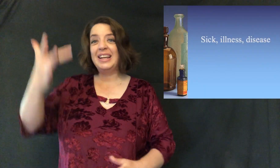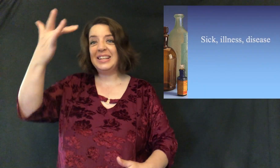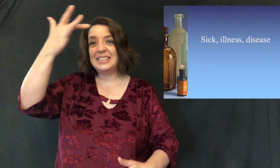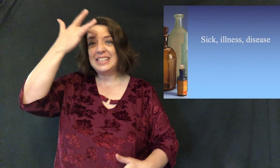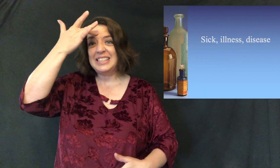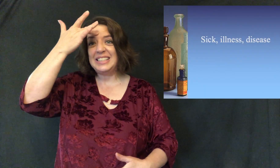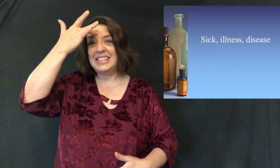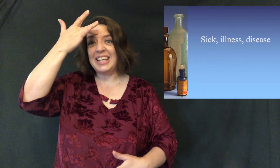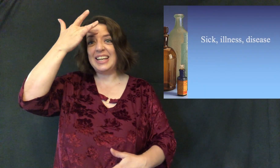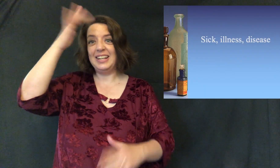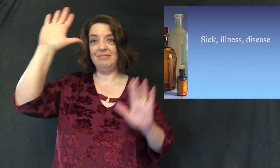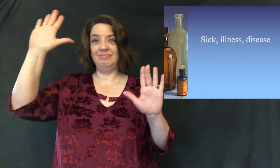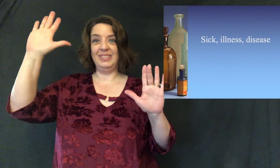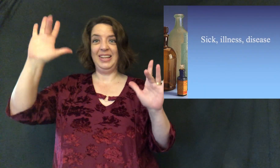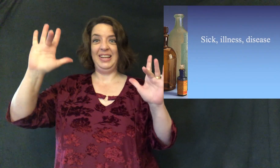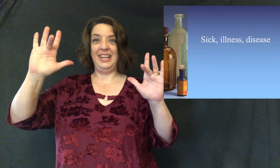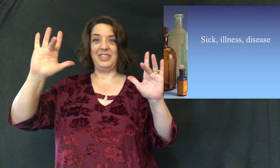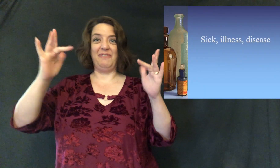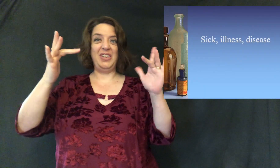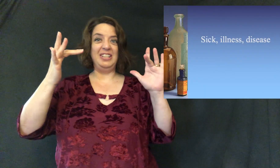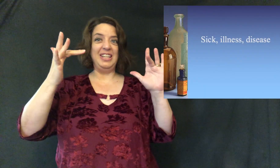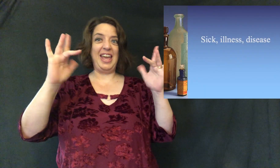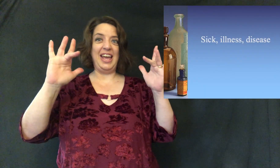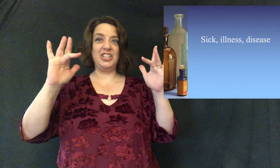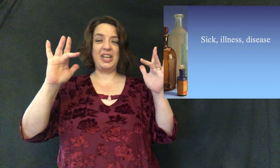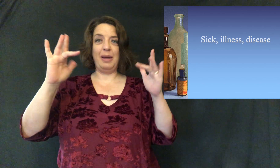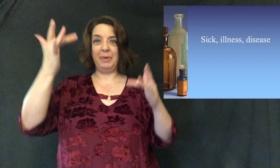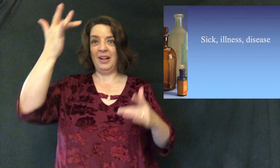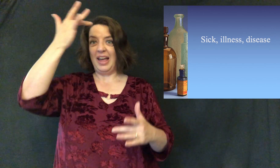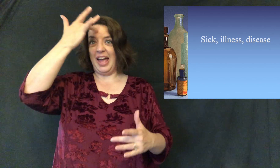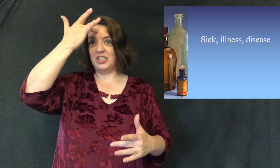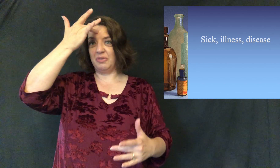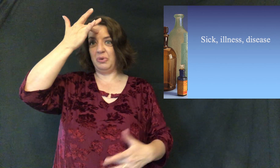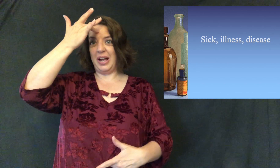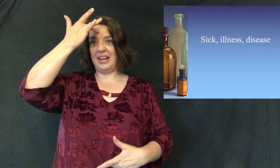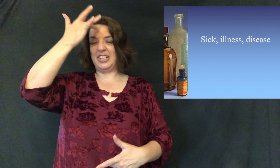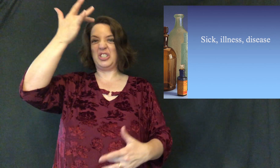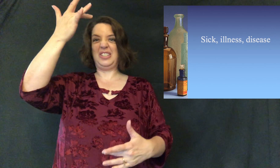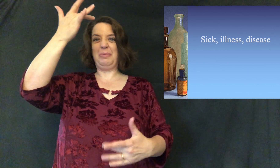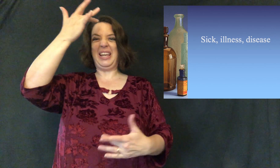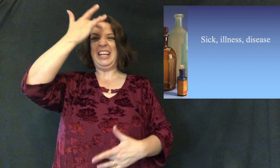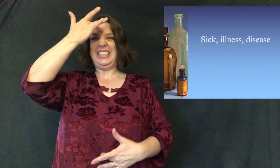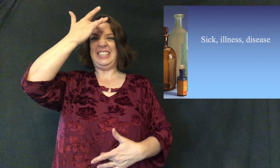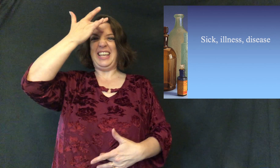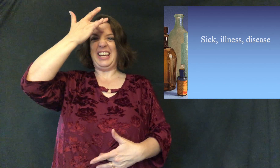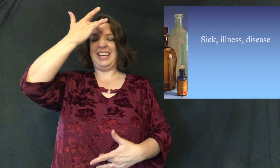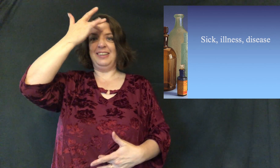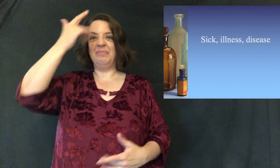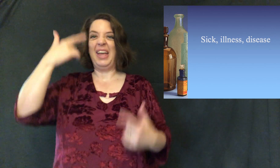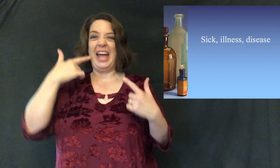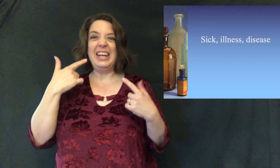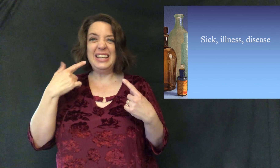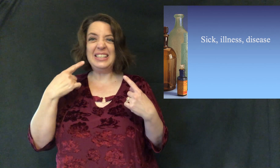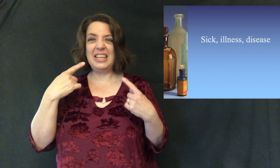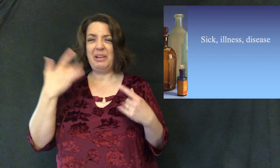is sick. It's a feeling hand shape at your forehead and at your stomach, sick. And it needs ick